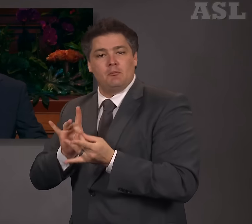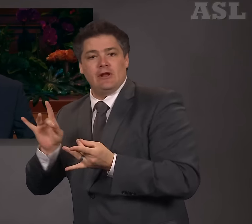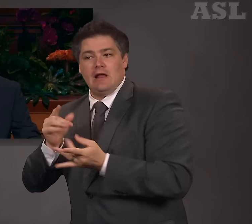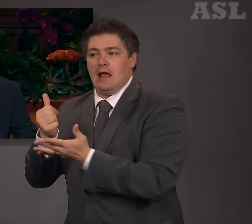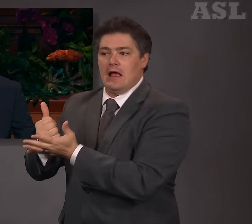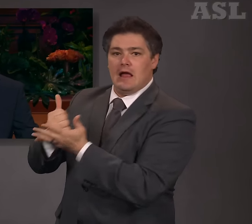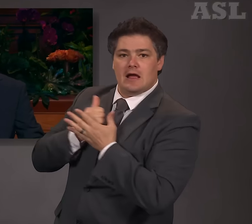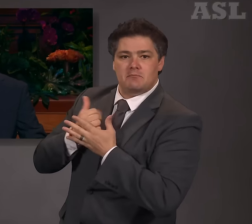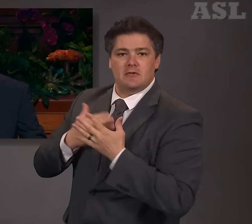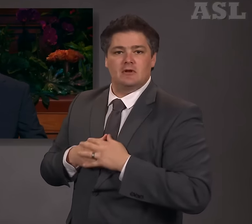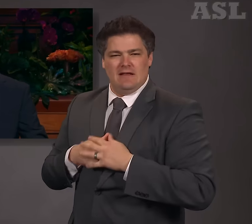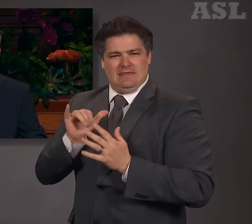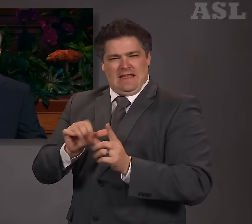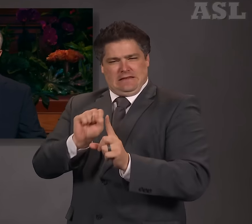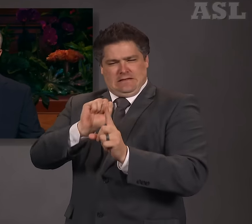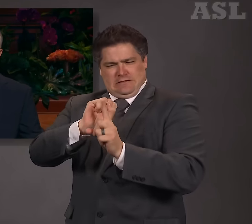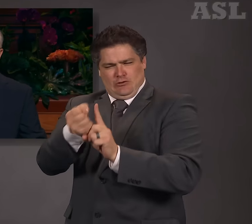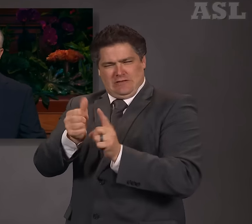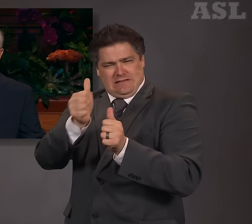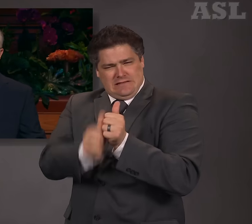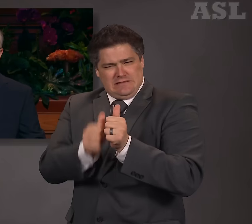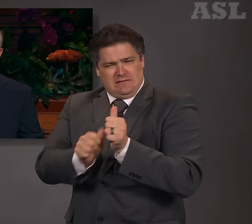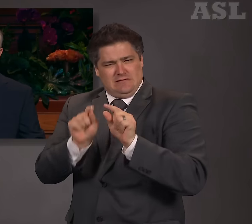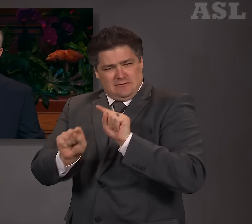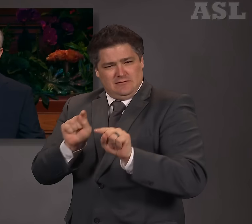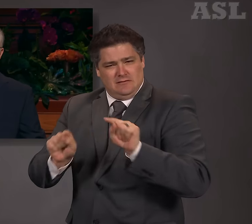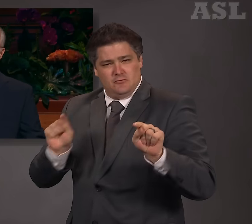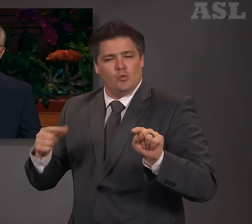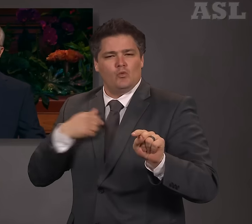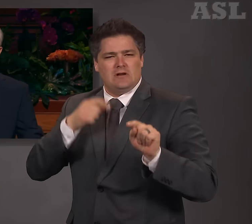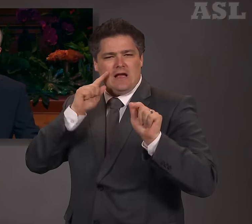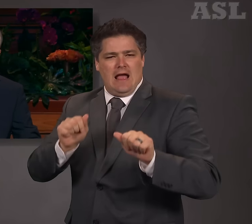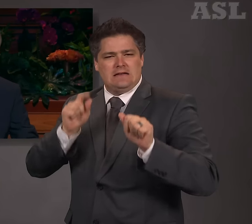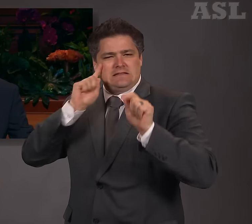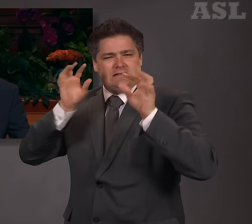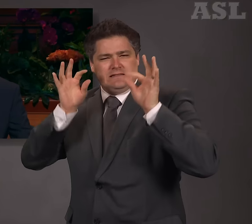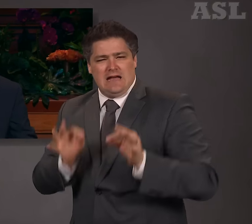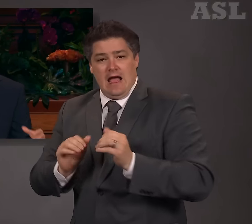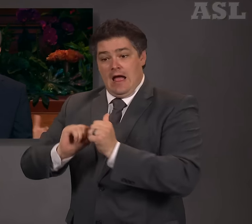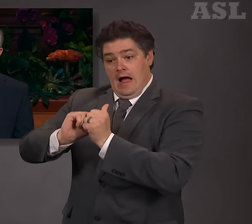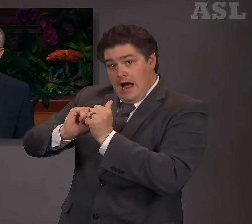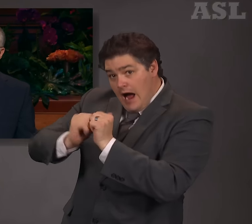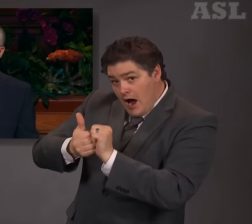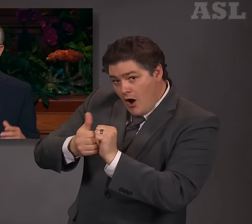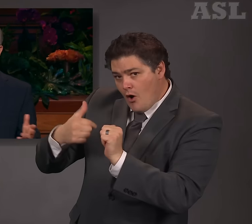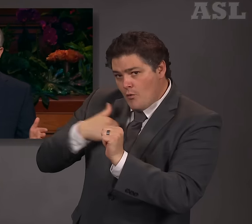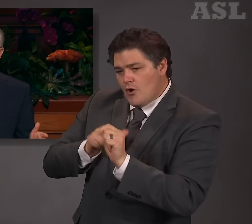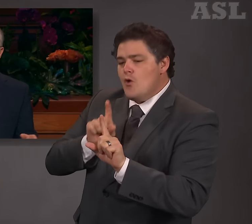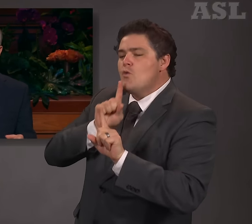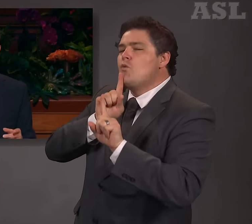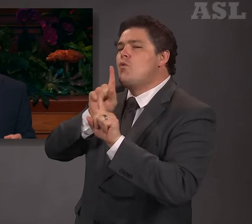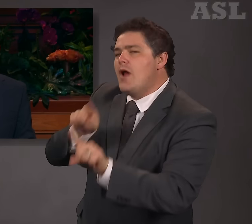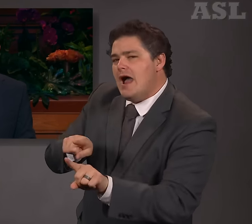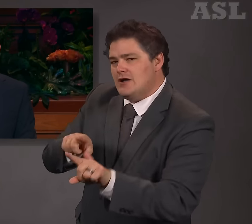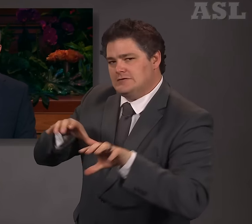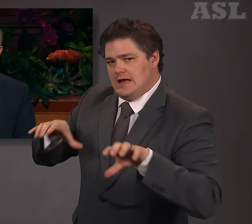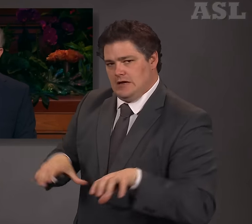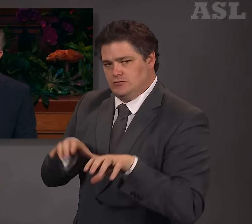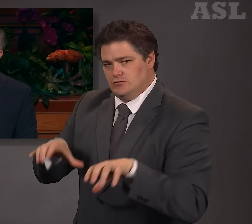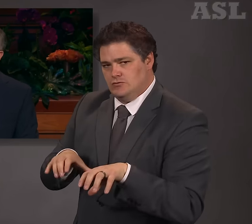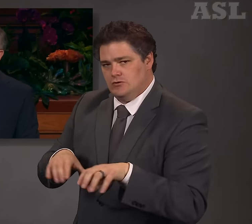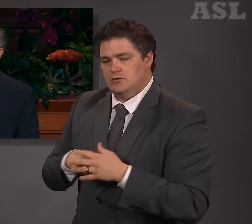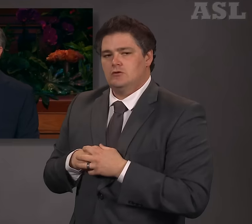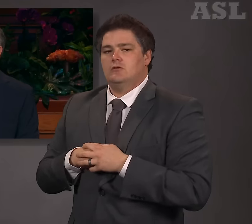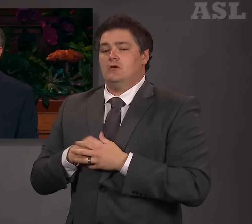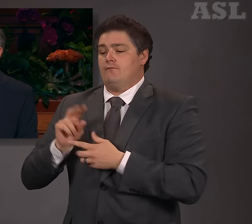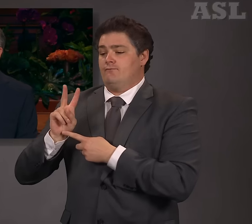choose how to react to these circumstances. Adjust, learn, seek, choose are